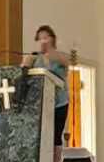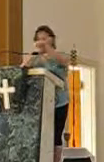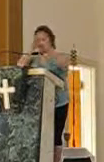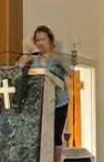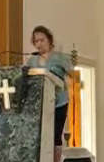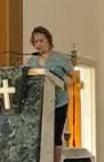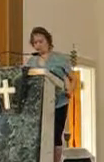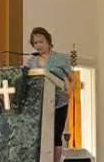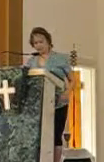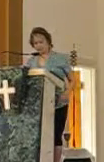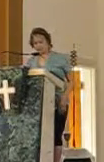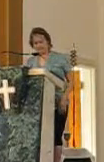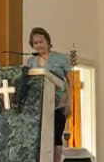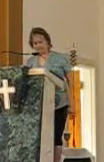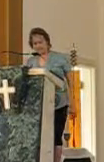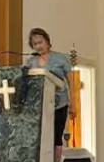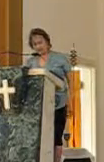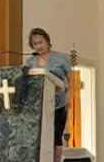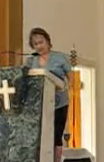is our shepherd.